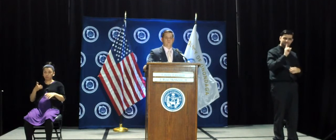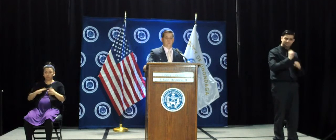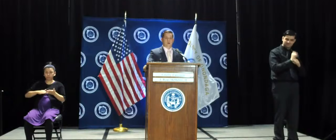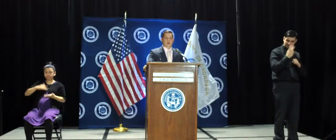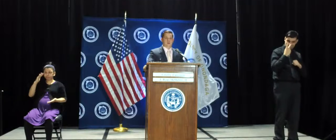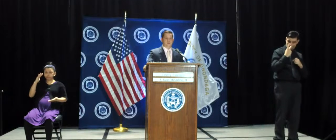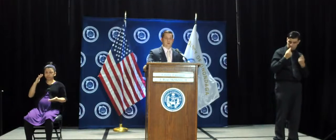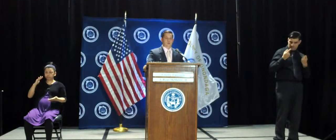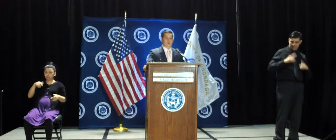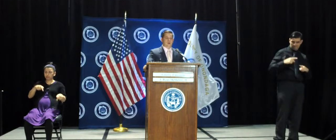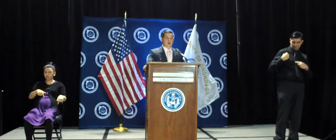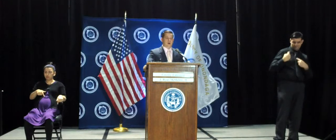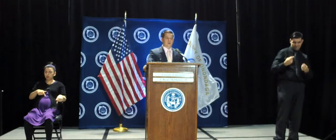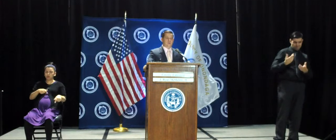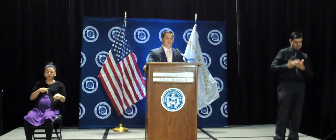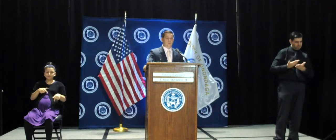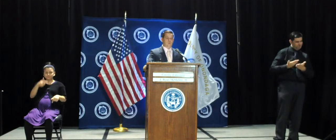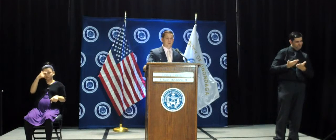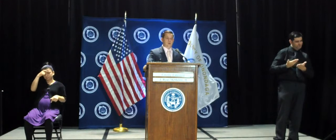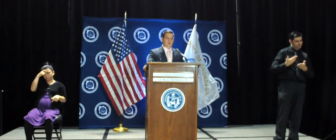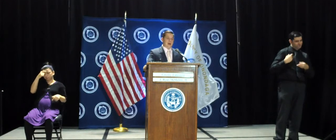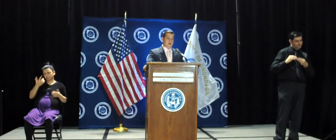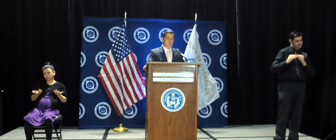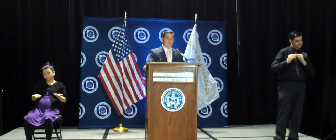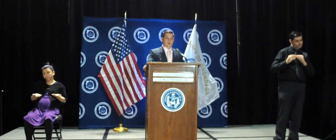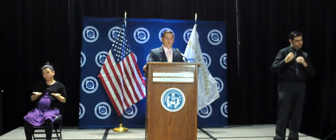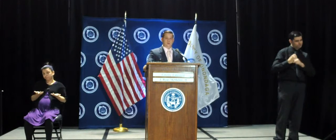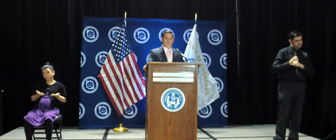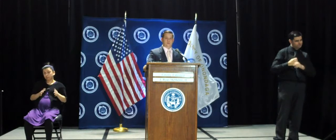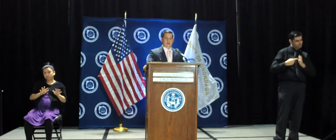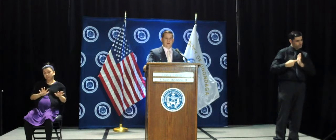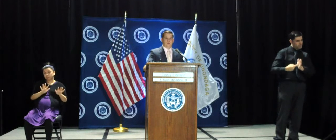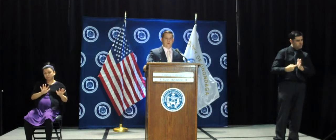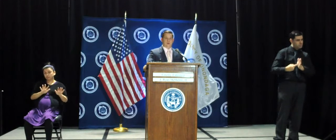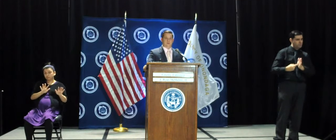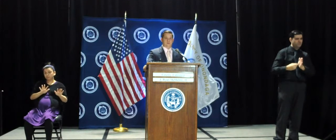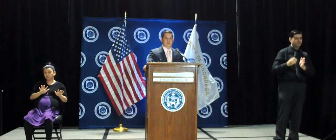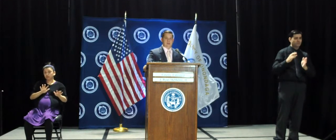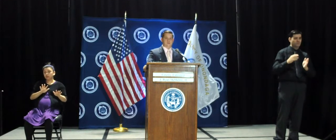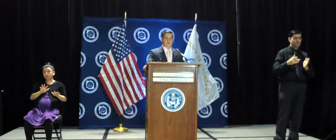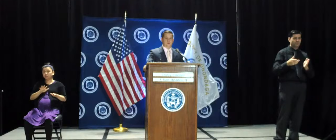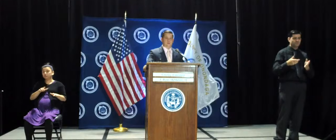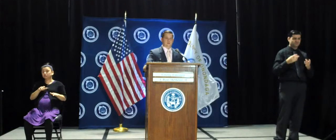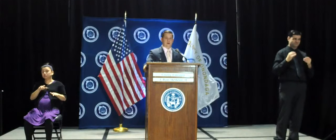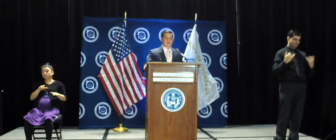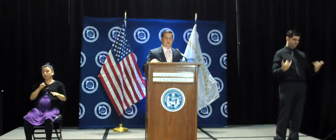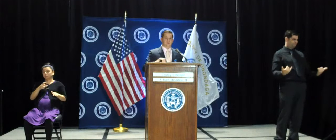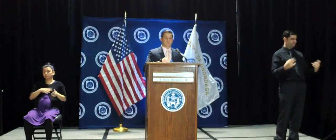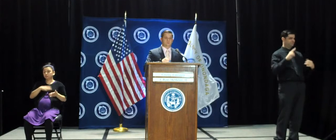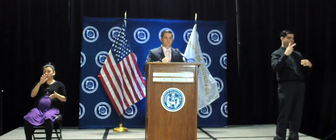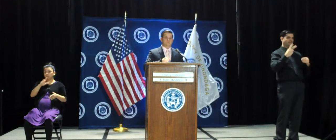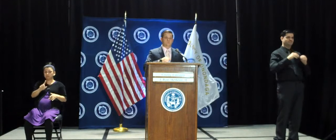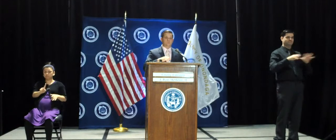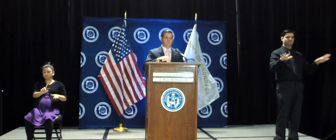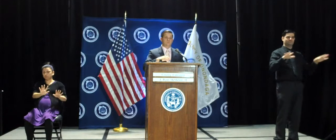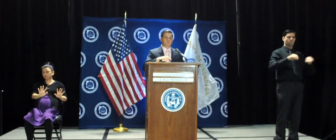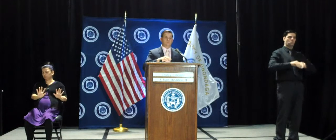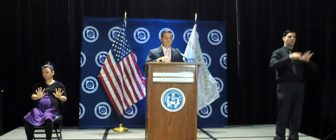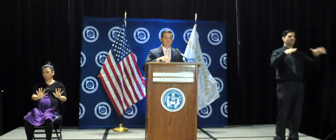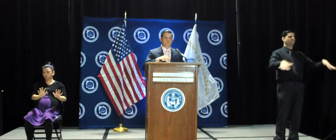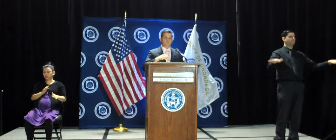wave. So we know that. We're going to learn from that, and we're going to have a successful Thanksgiving, I think.